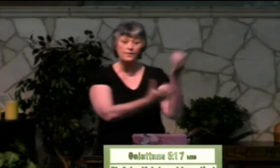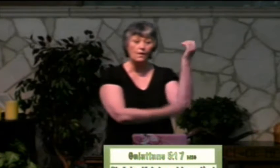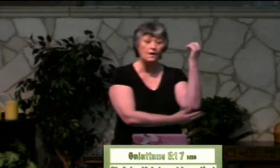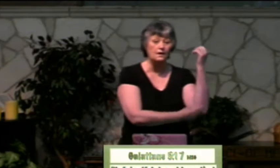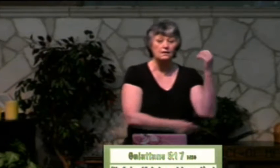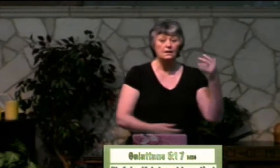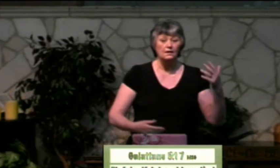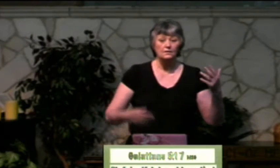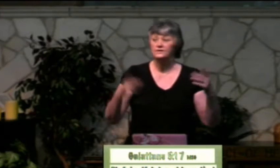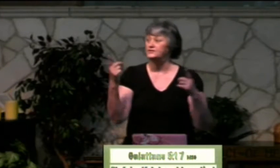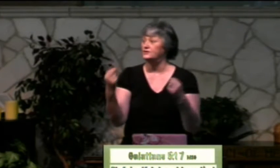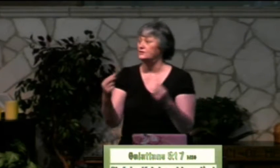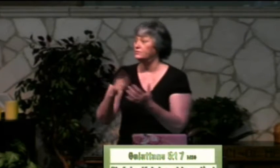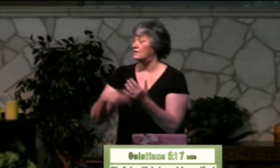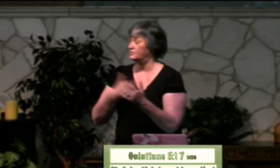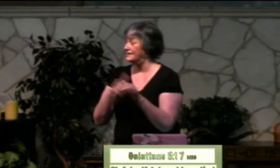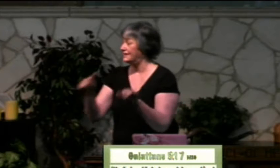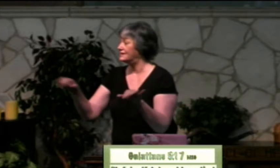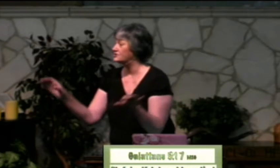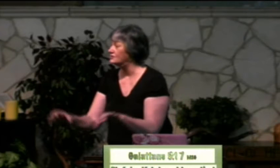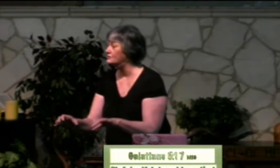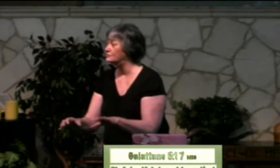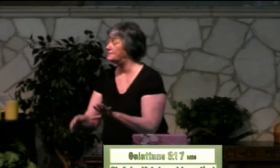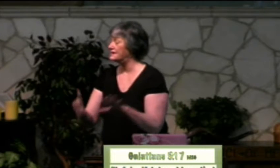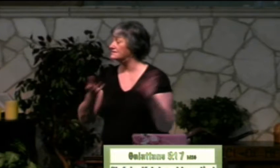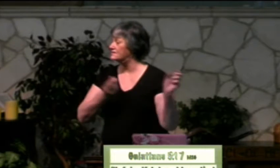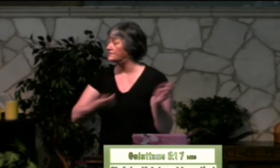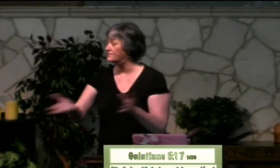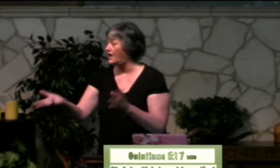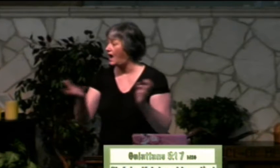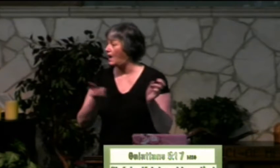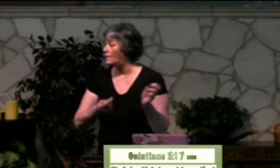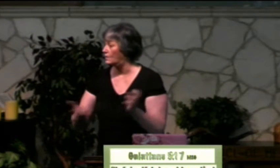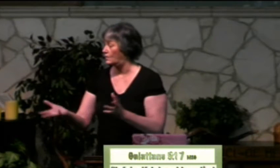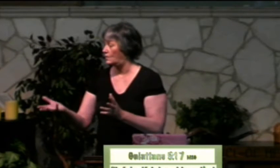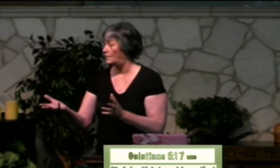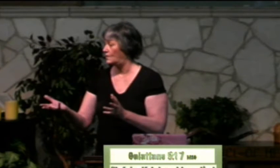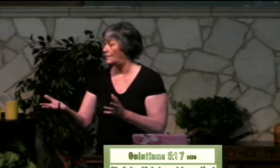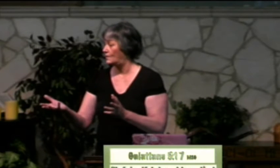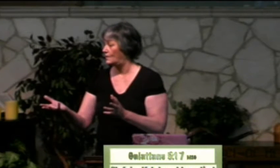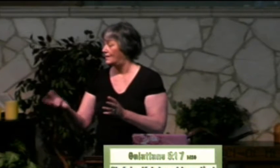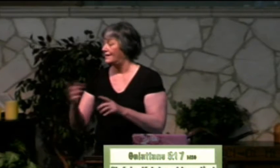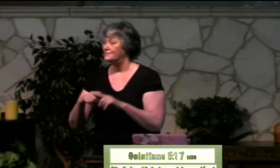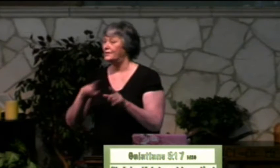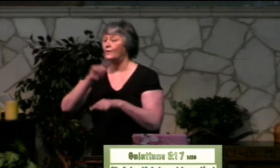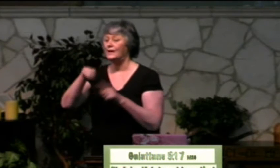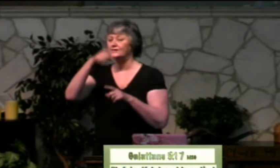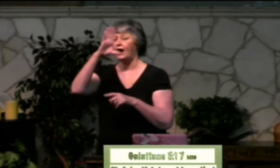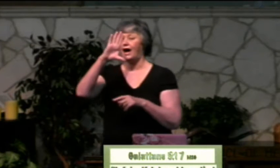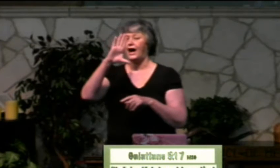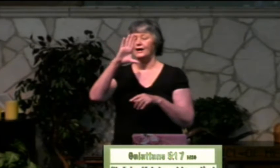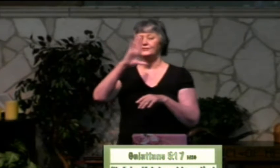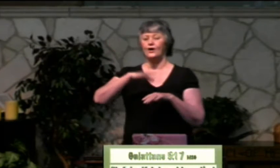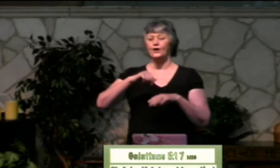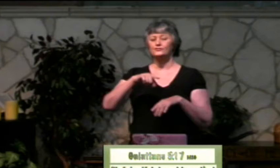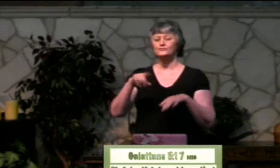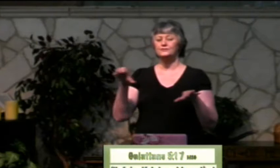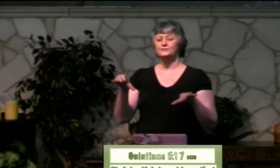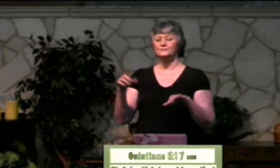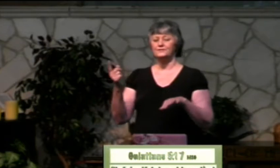poor. We do what we can do because of the flow. But when God calls you to do